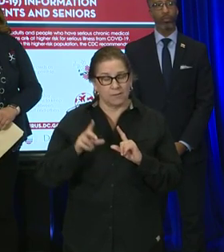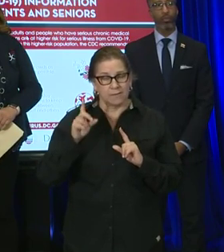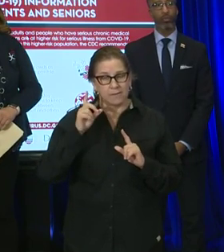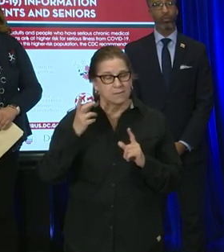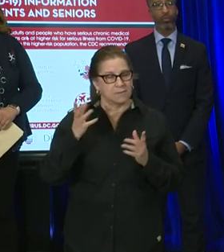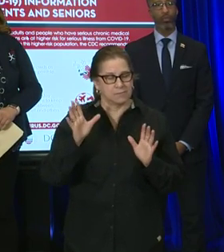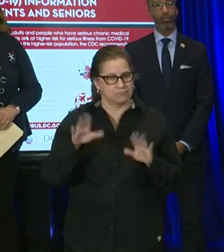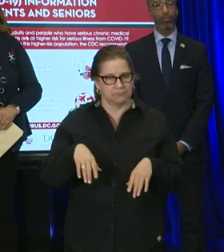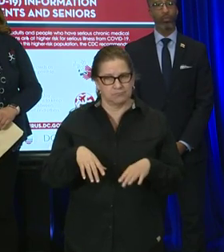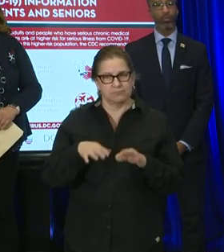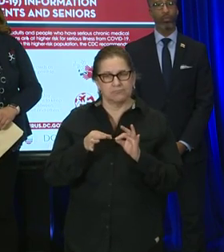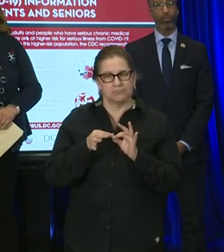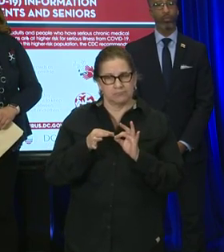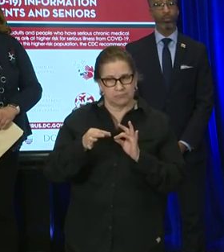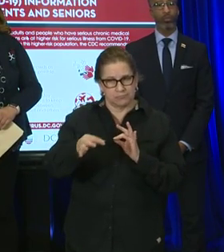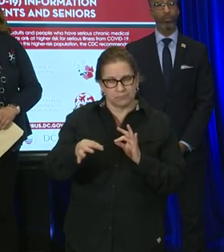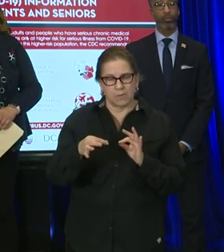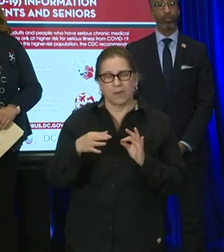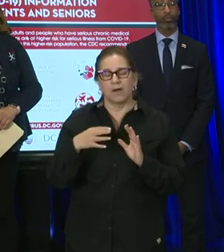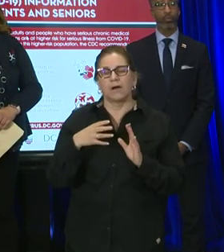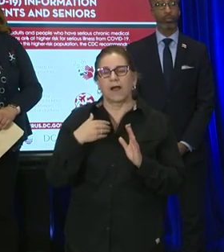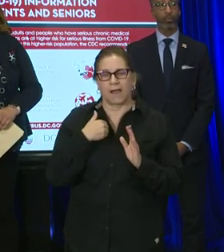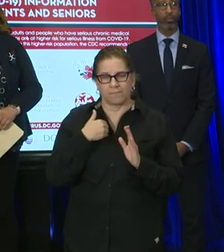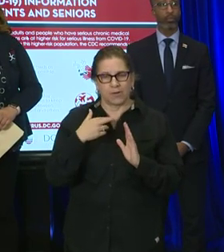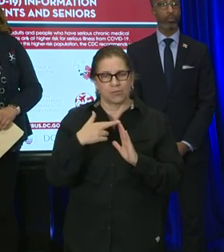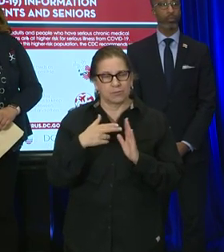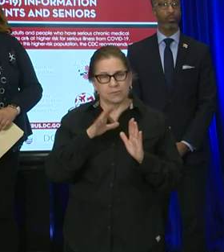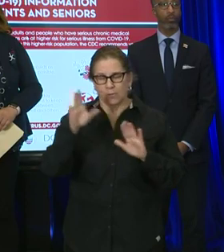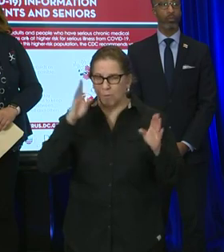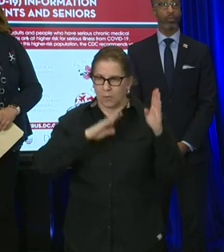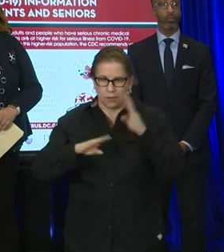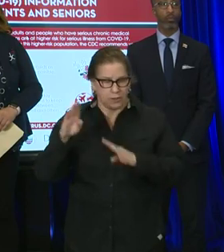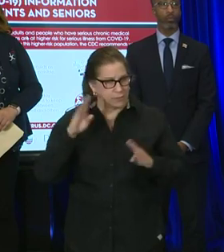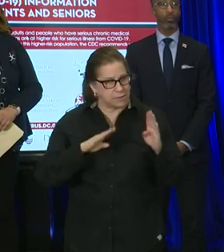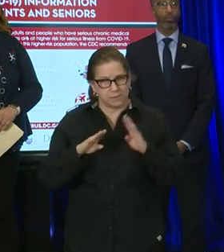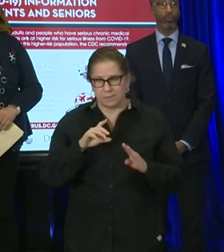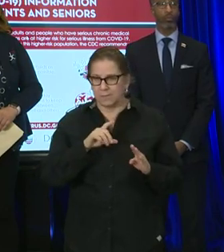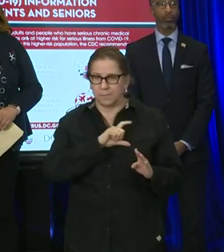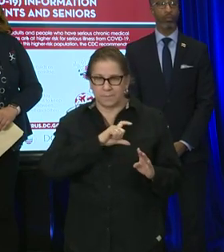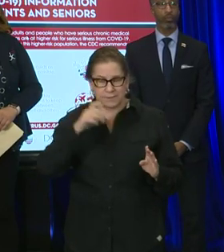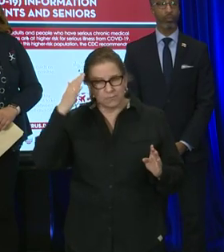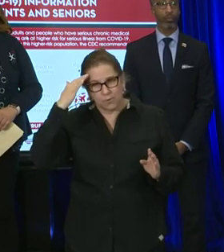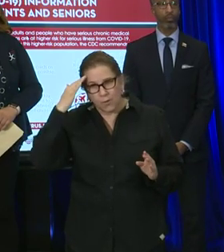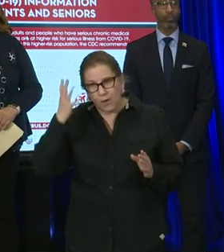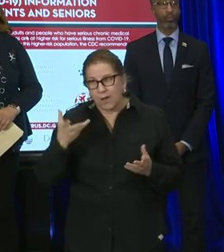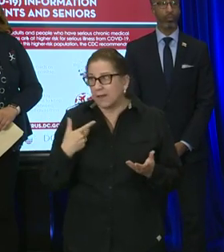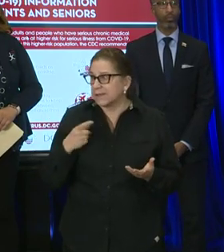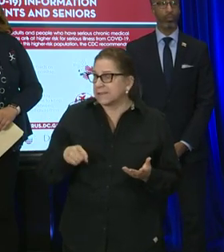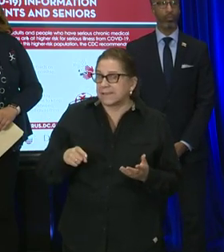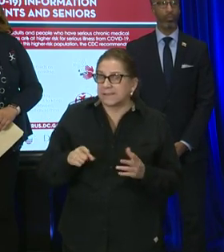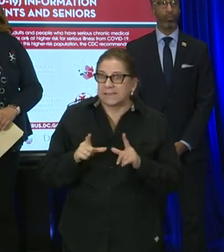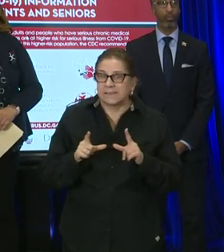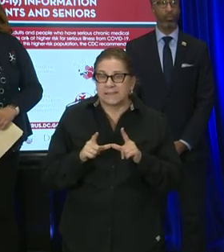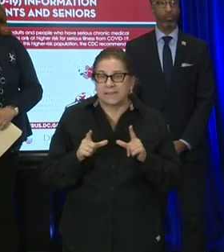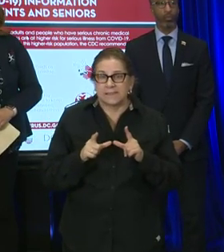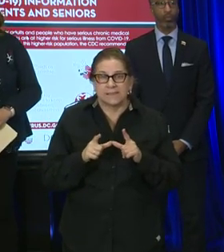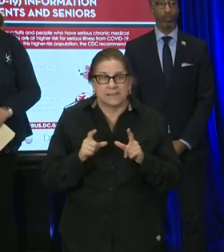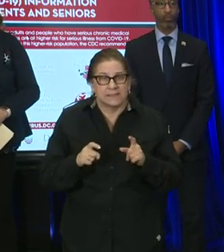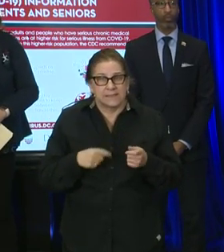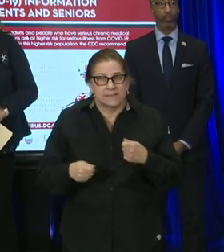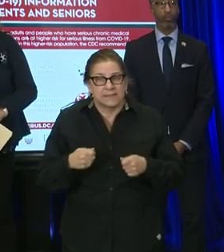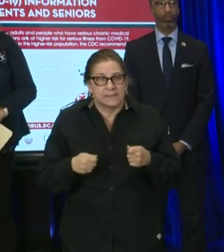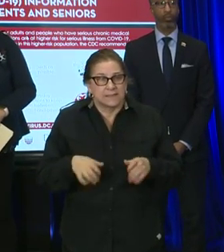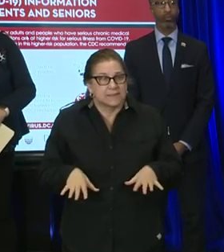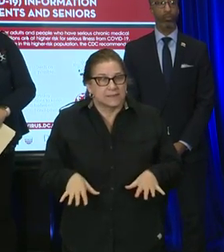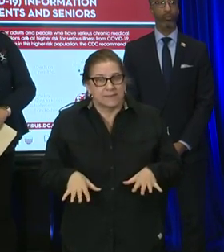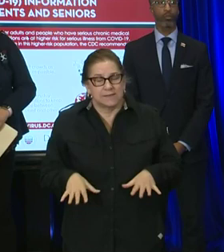credentials and registrations. So you do not have to feel the need to have those registrations updated,